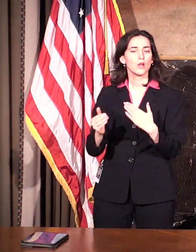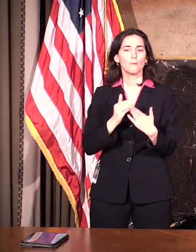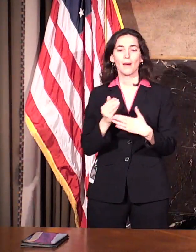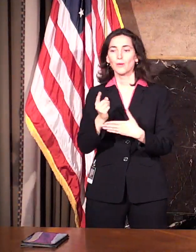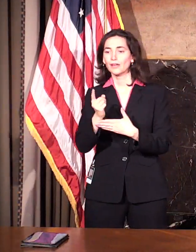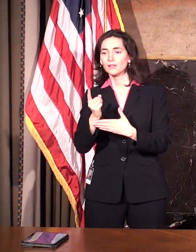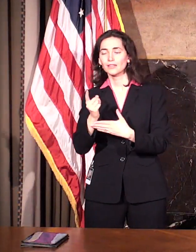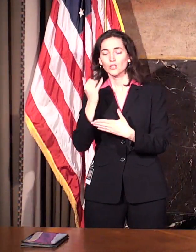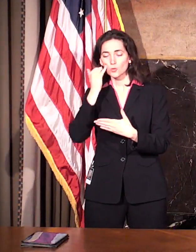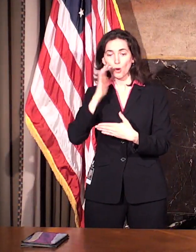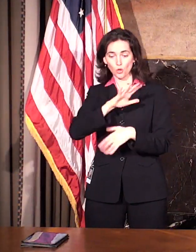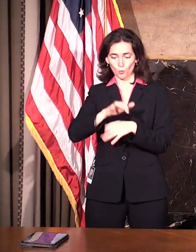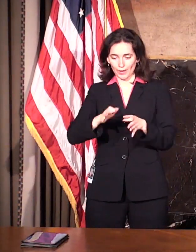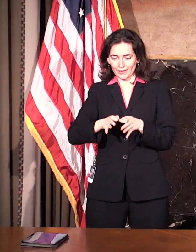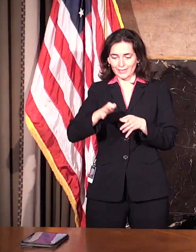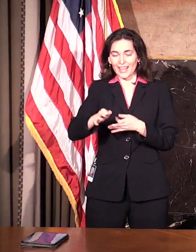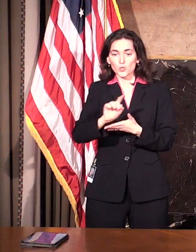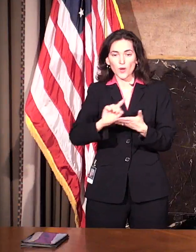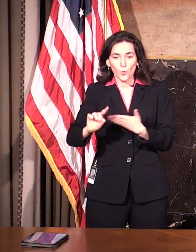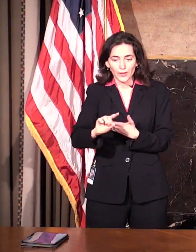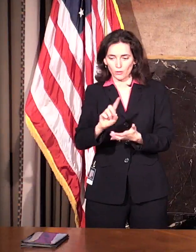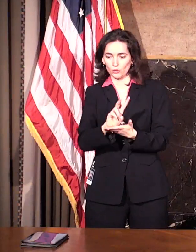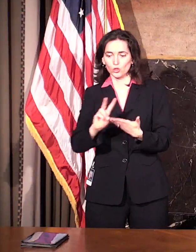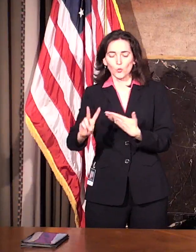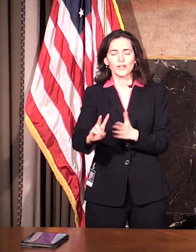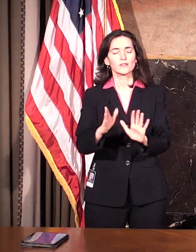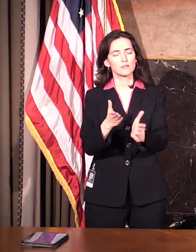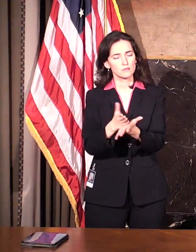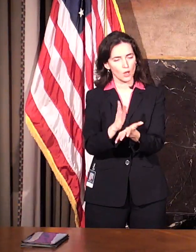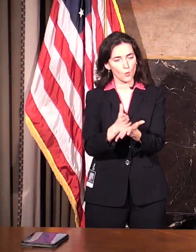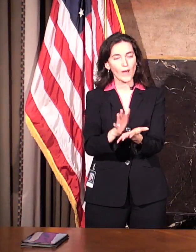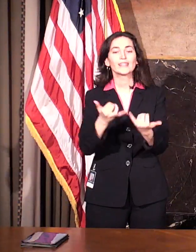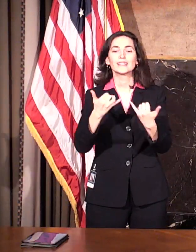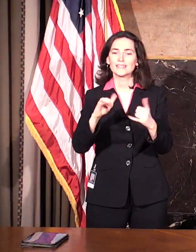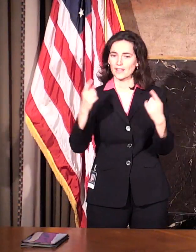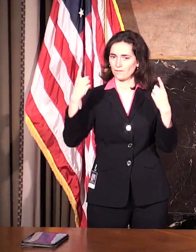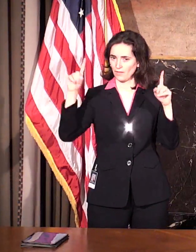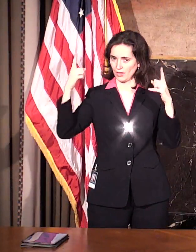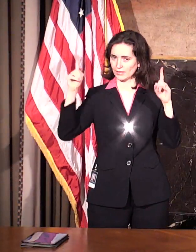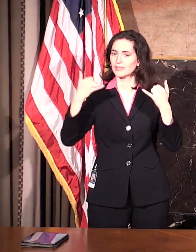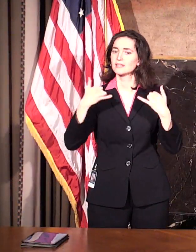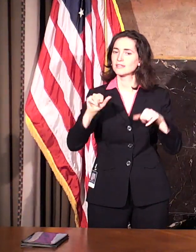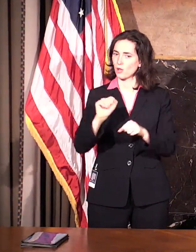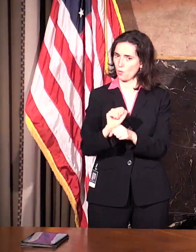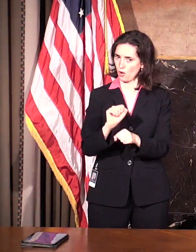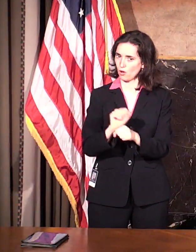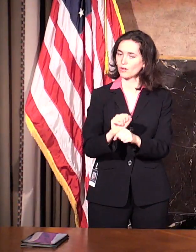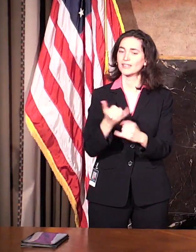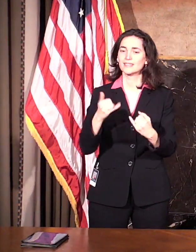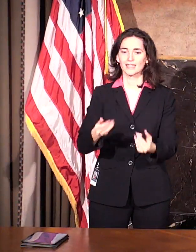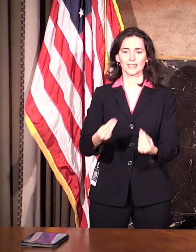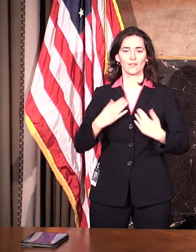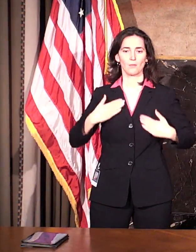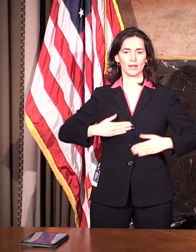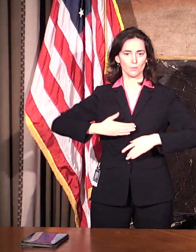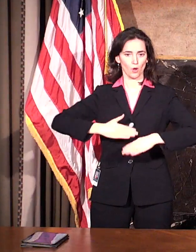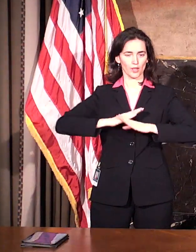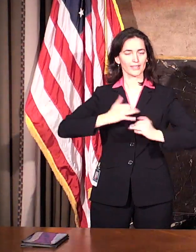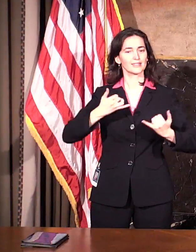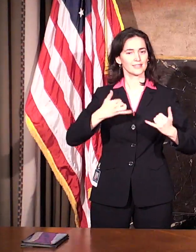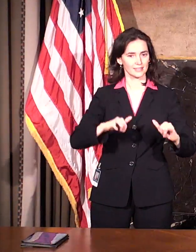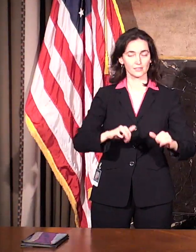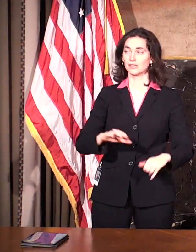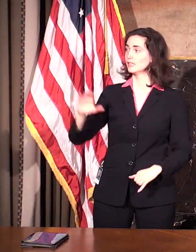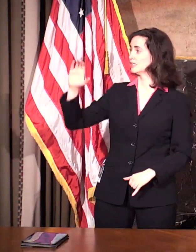or 3 weeks later, that is okay. It is still efficacious. It will still provide protection. The CDC